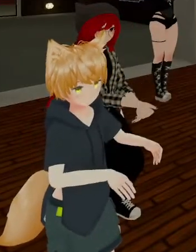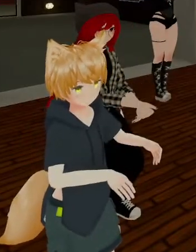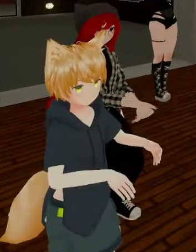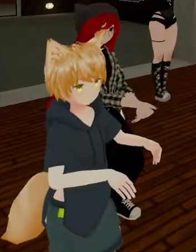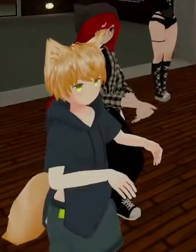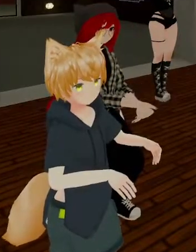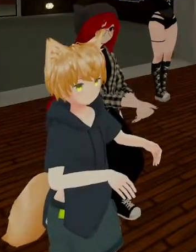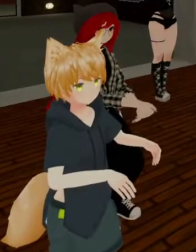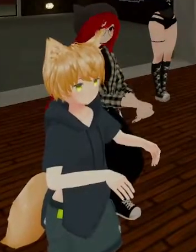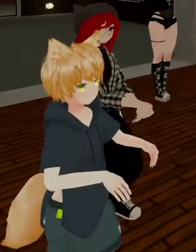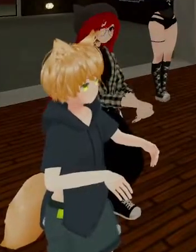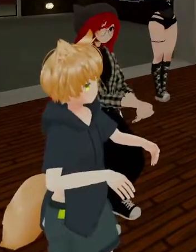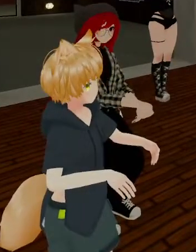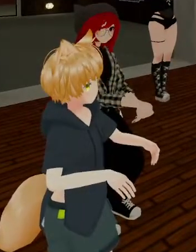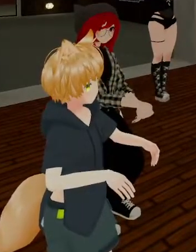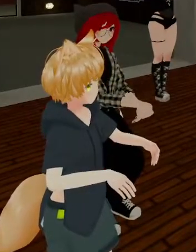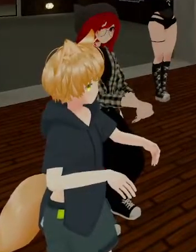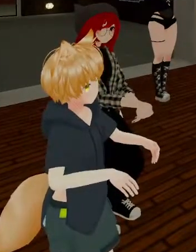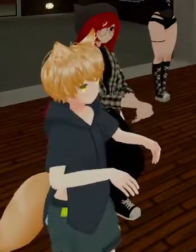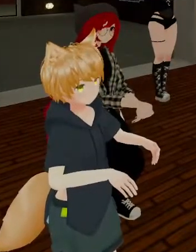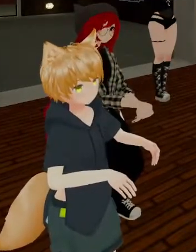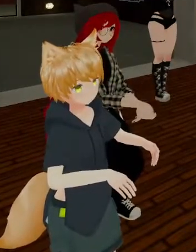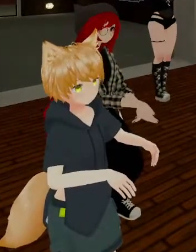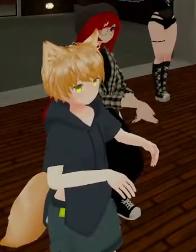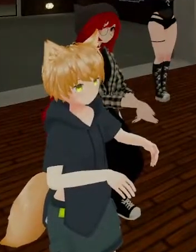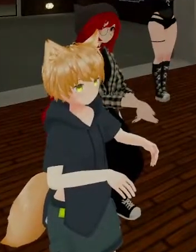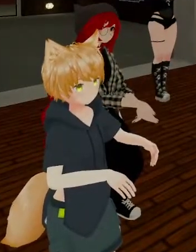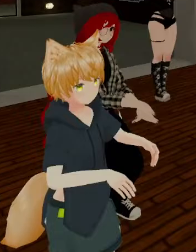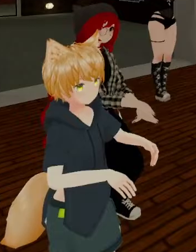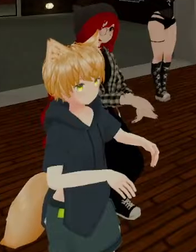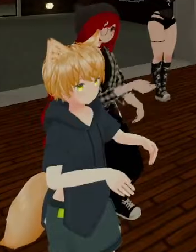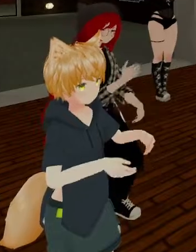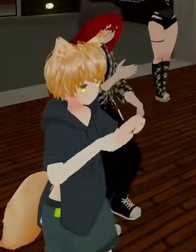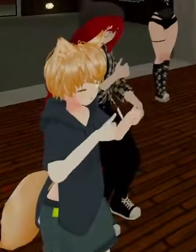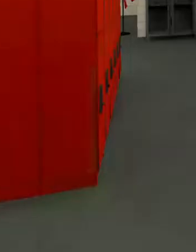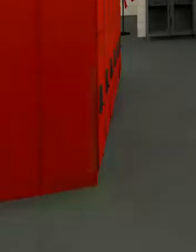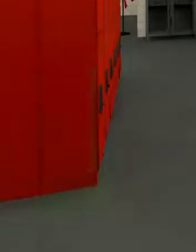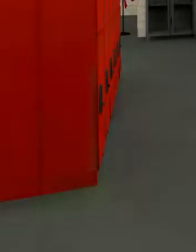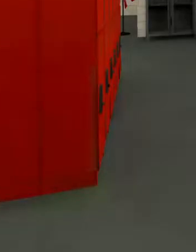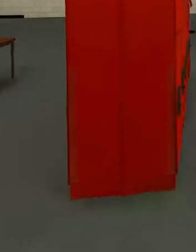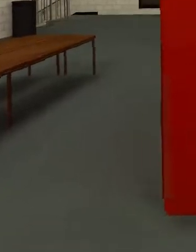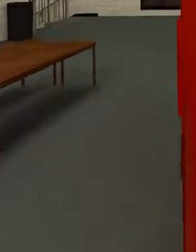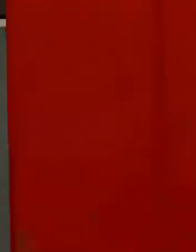ask Shade on that kind of stuff. Okay, I think it's just